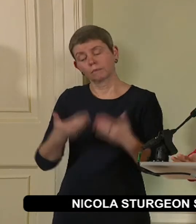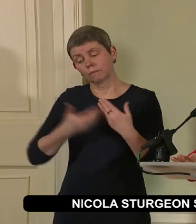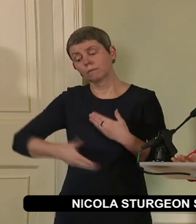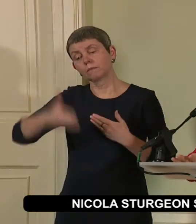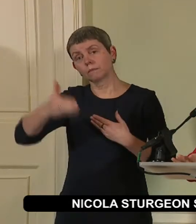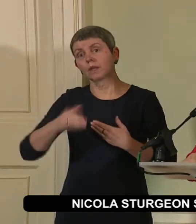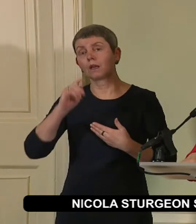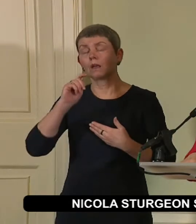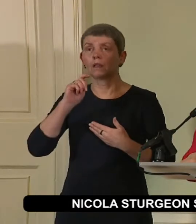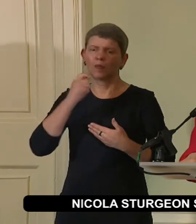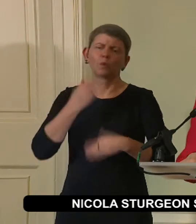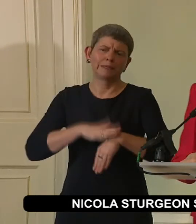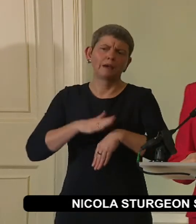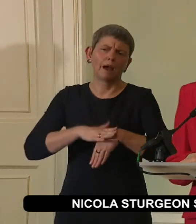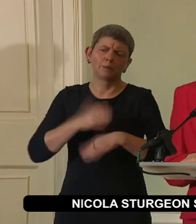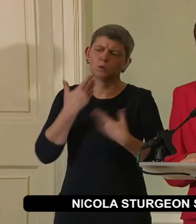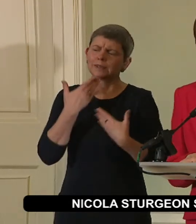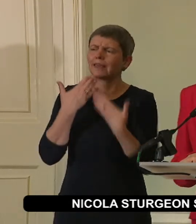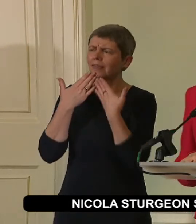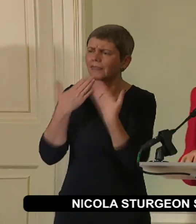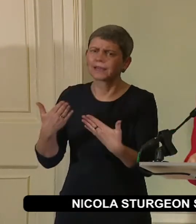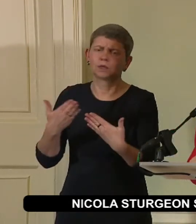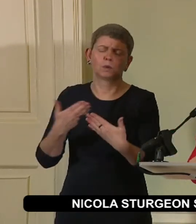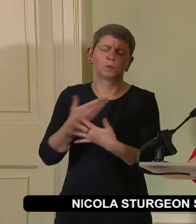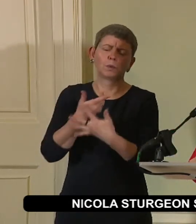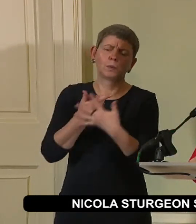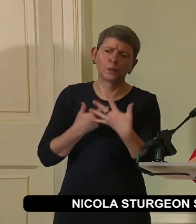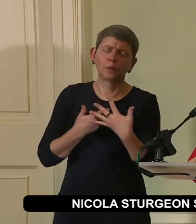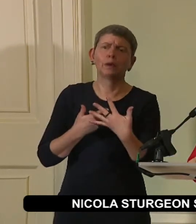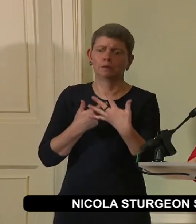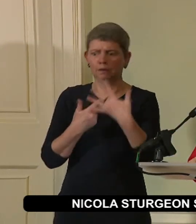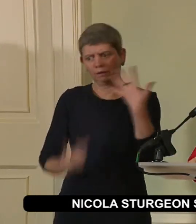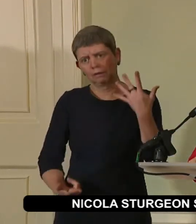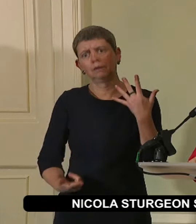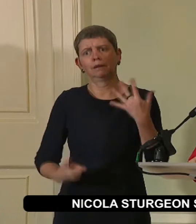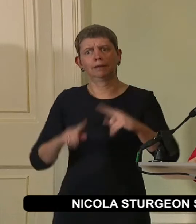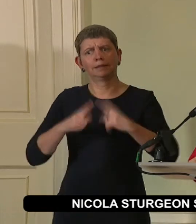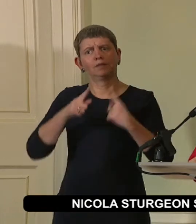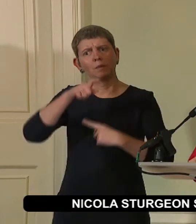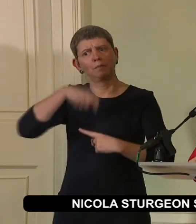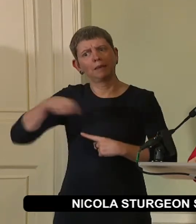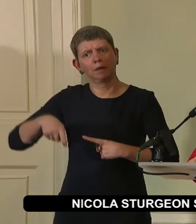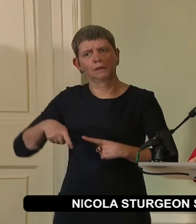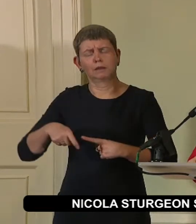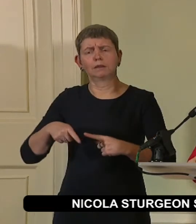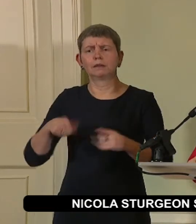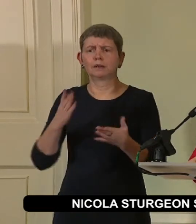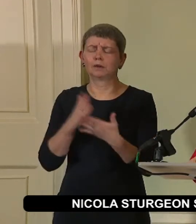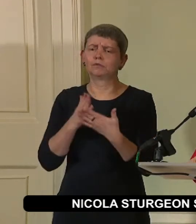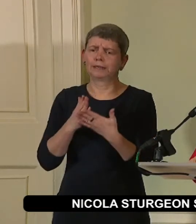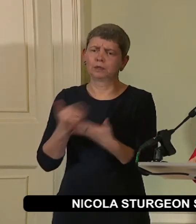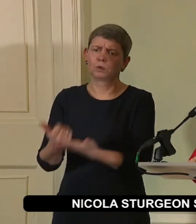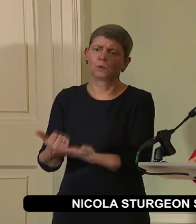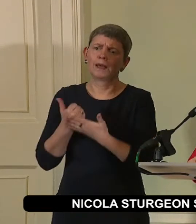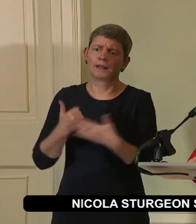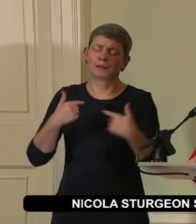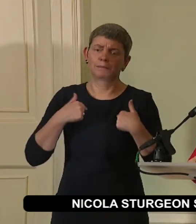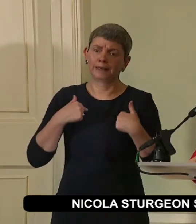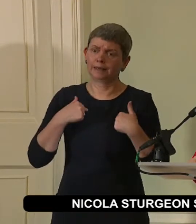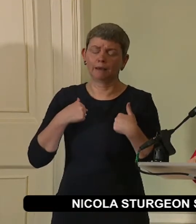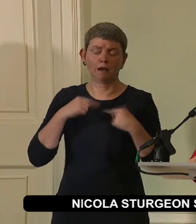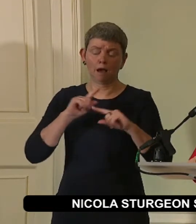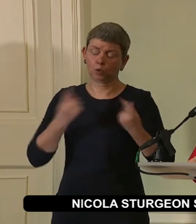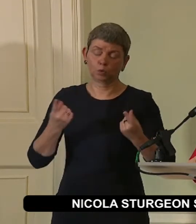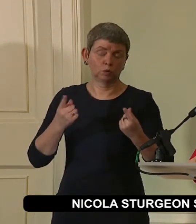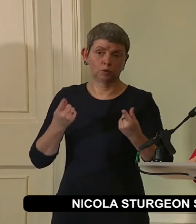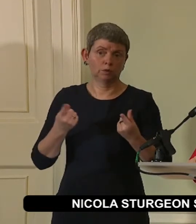to say thank you to a very, very long list of people without whom I would not have lasted a single day in this